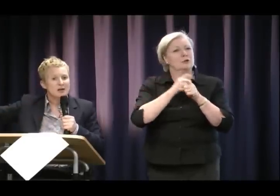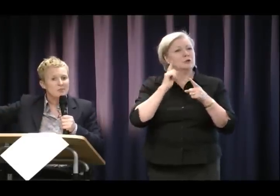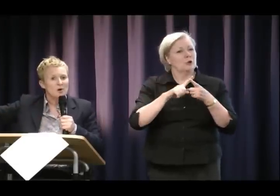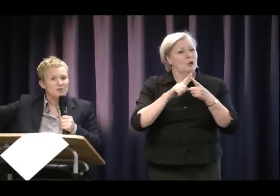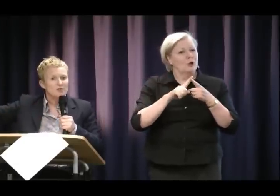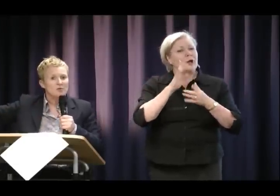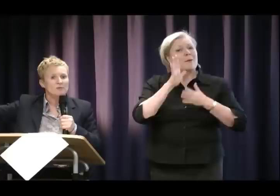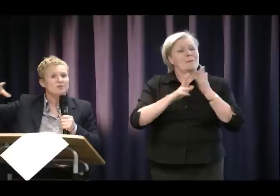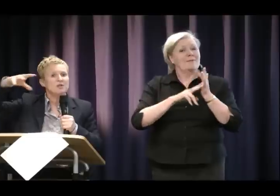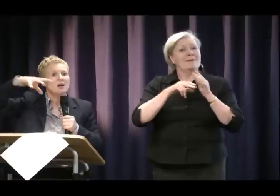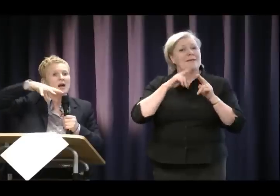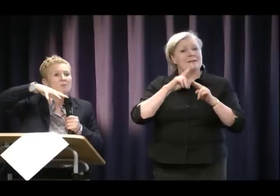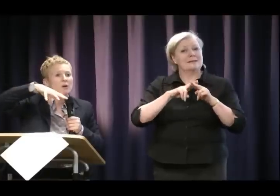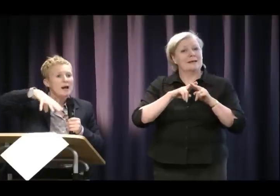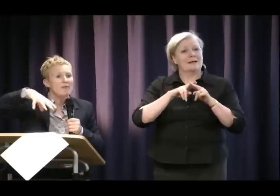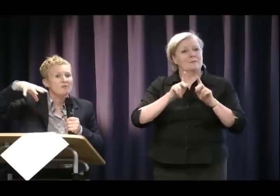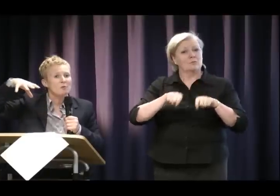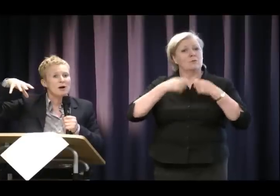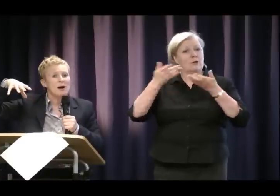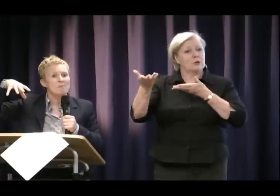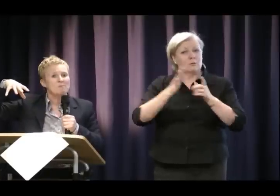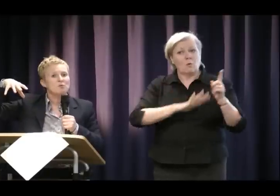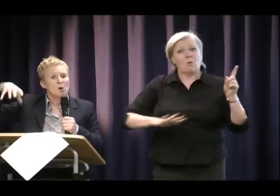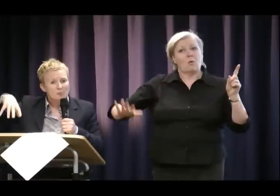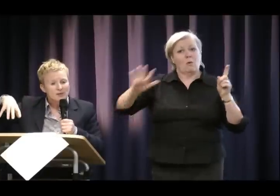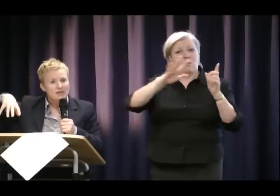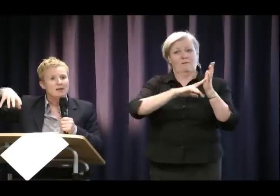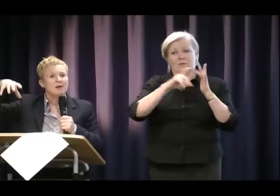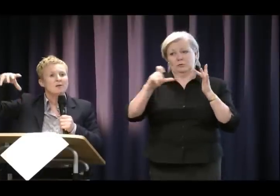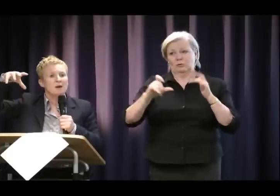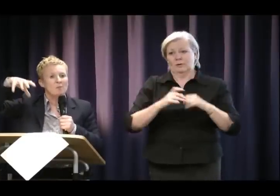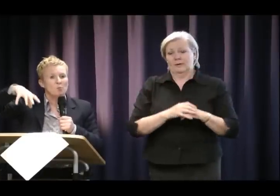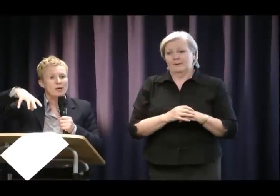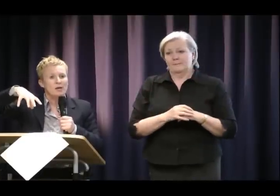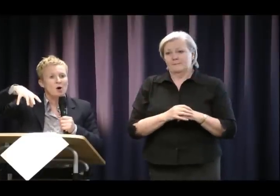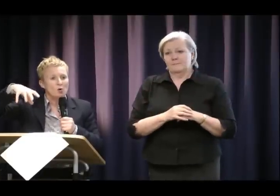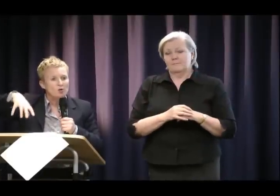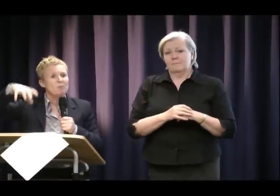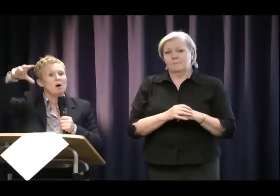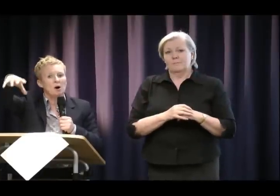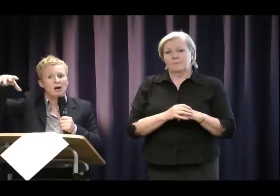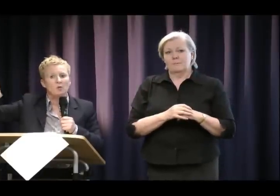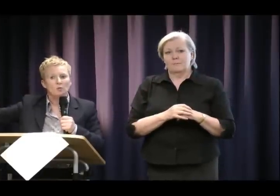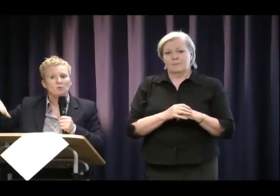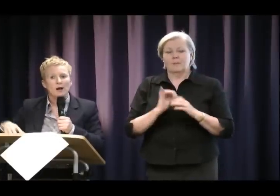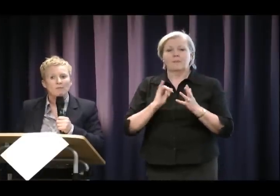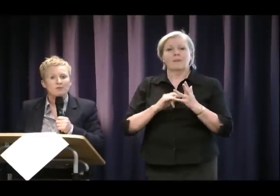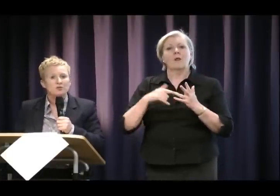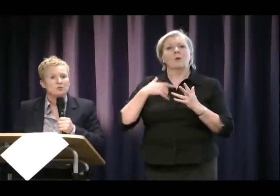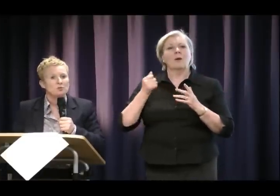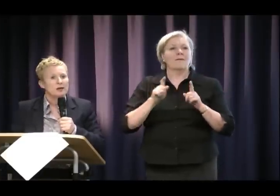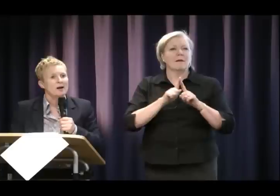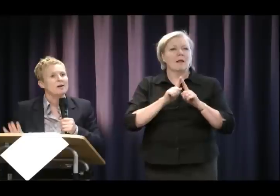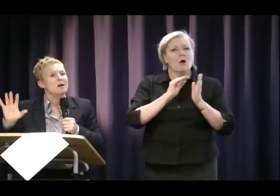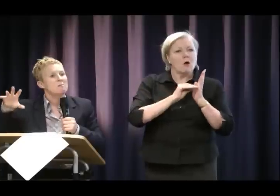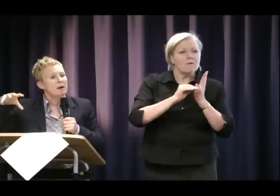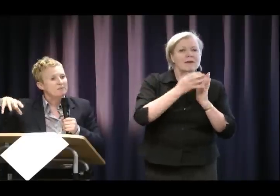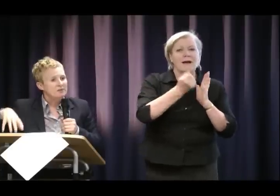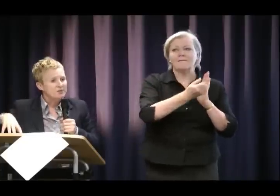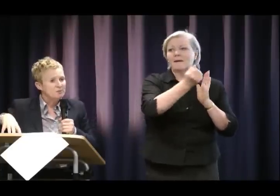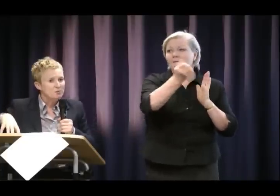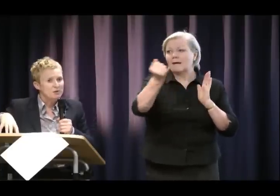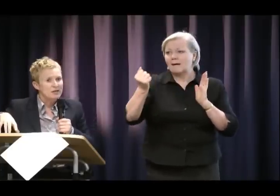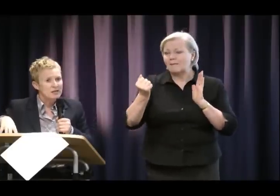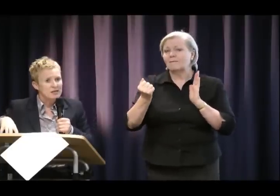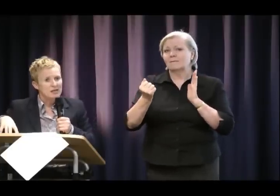is a statewide service, and we have property that we occupy all around Victoria,